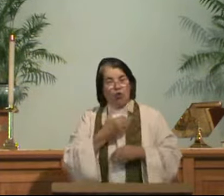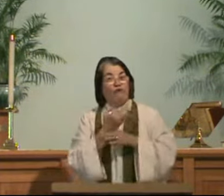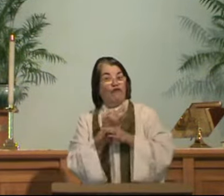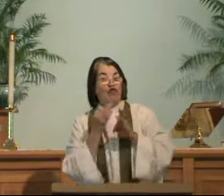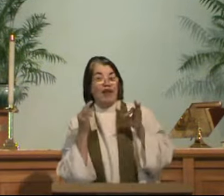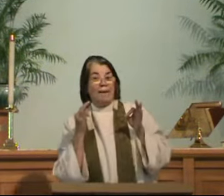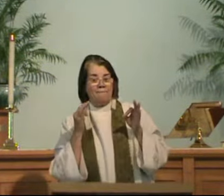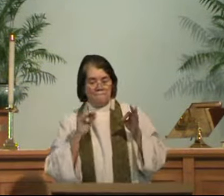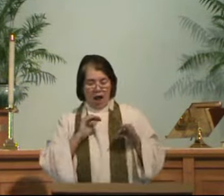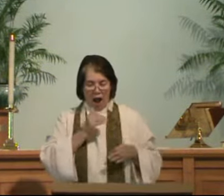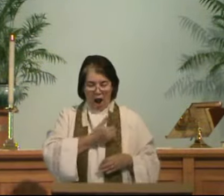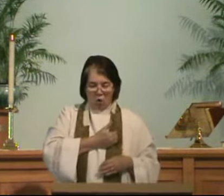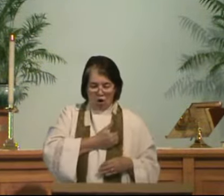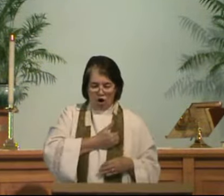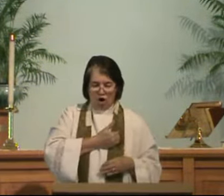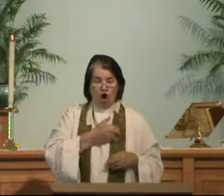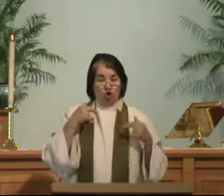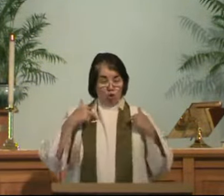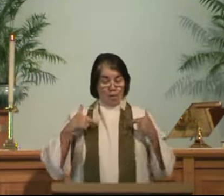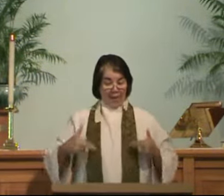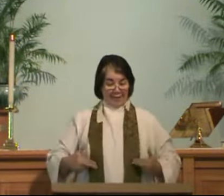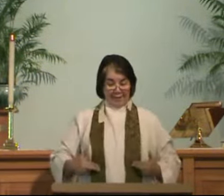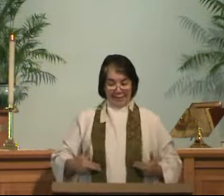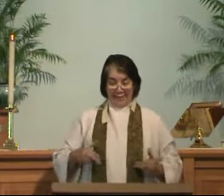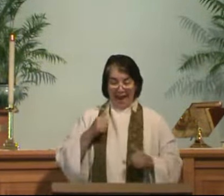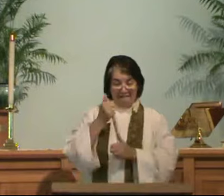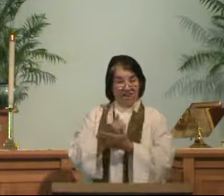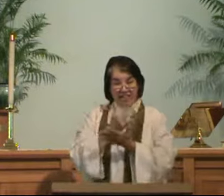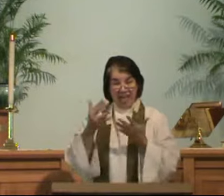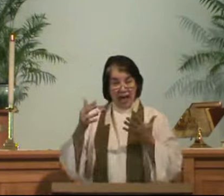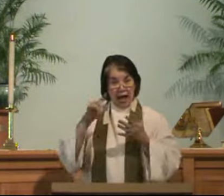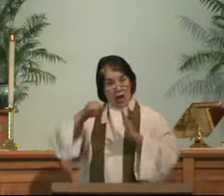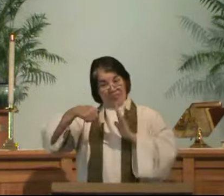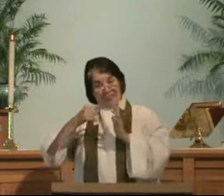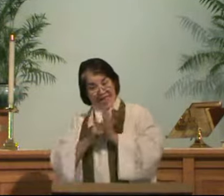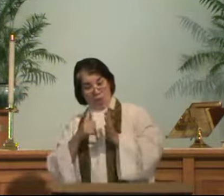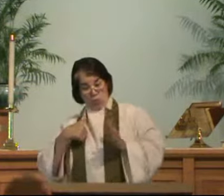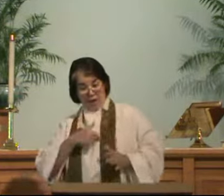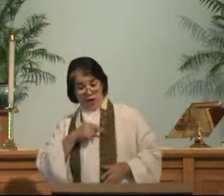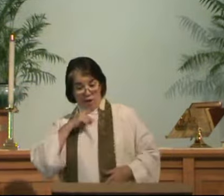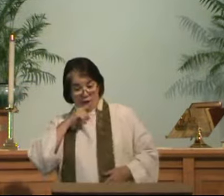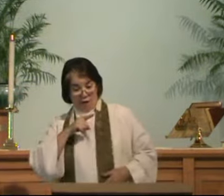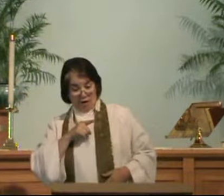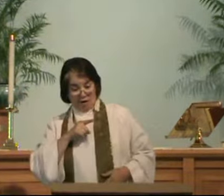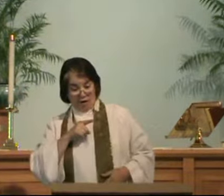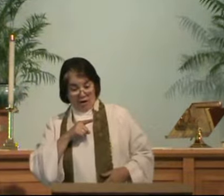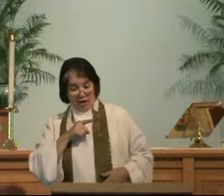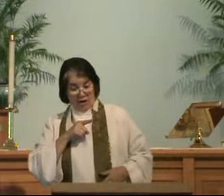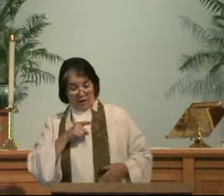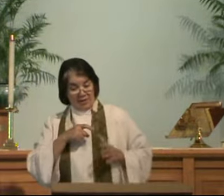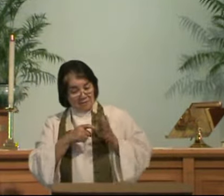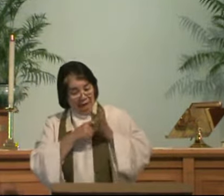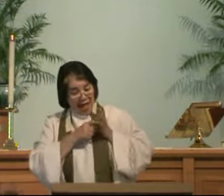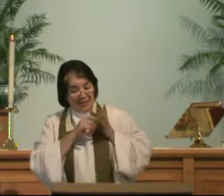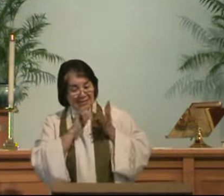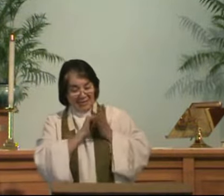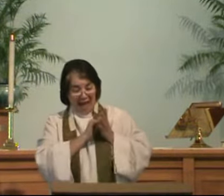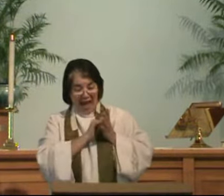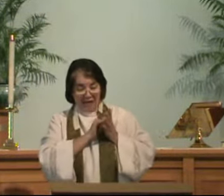Our freedom, our humanity, everything that we are demands that